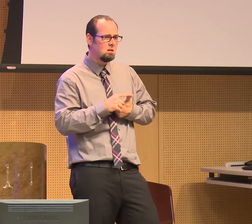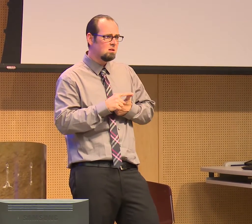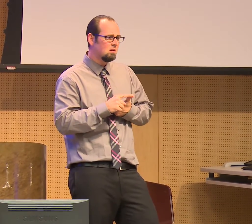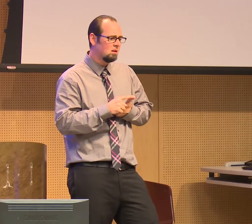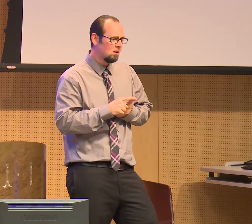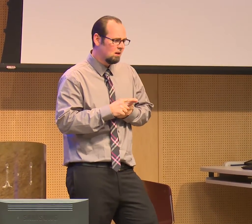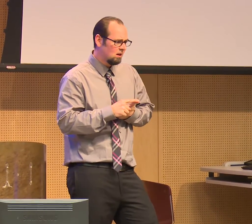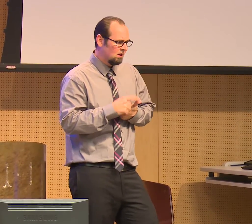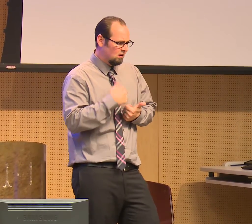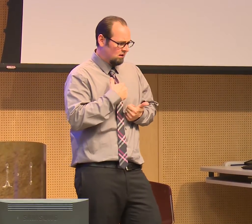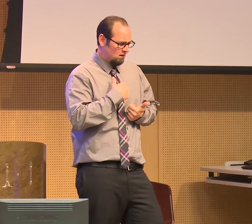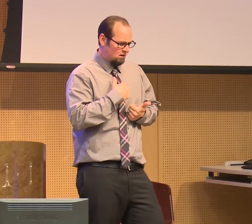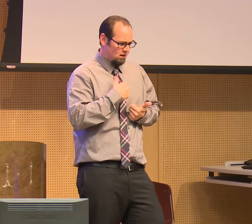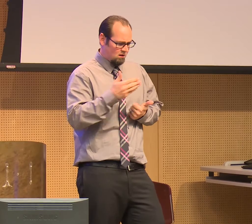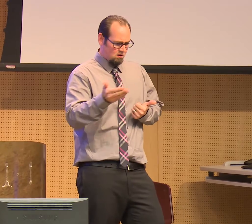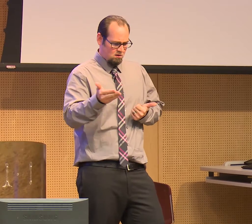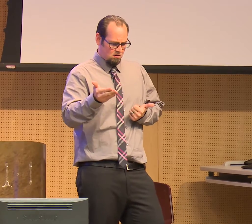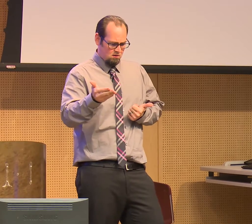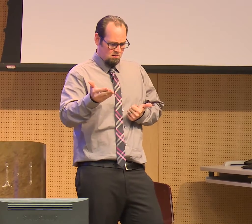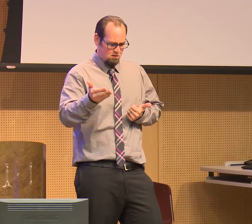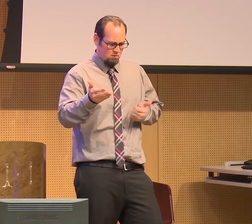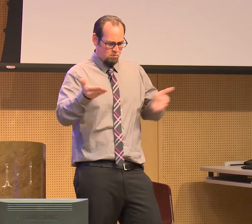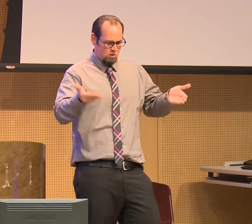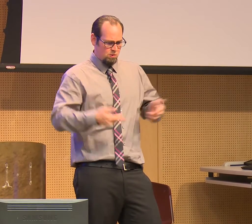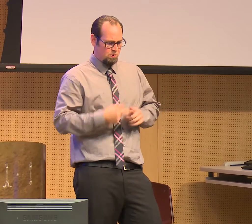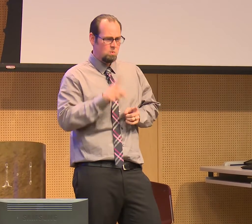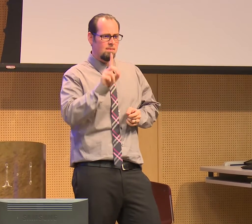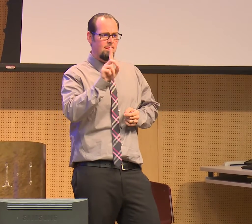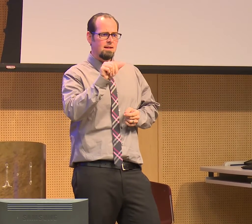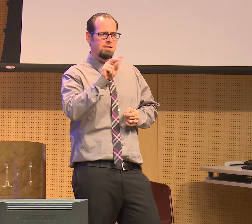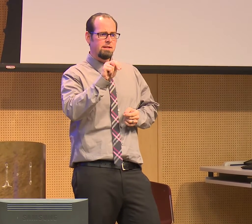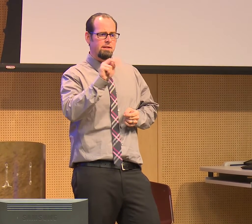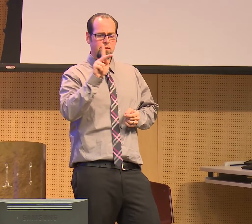My relationship with West Coast Choppers was a machinist,